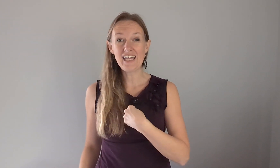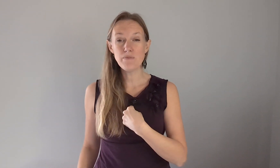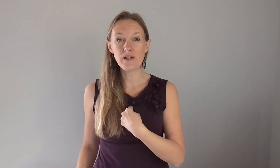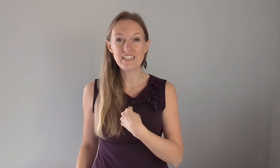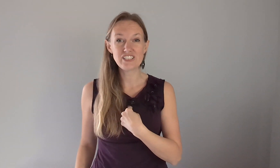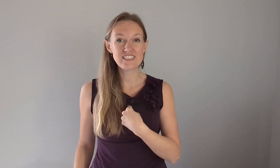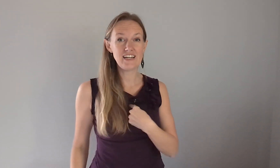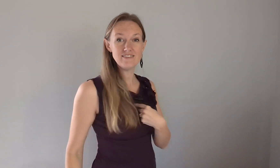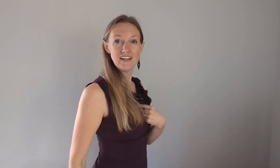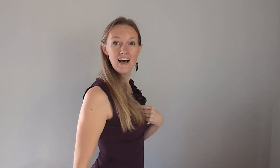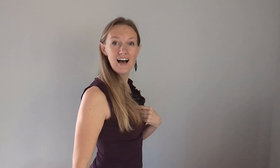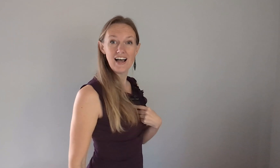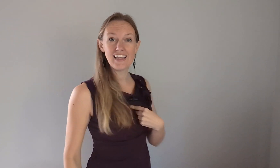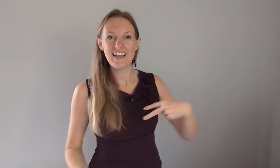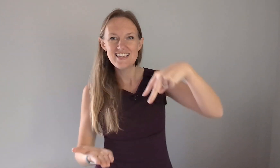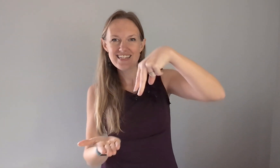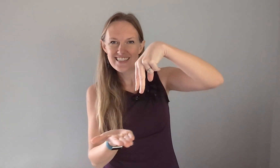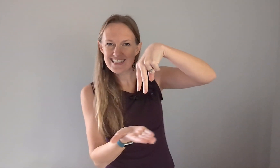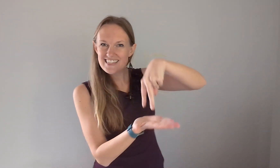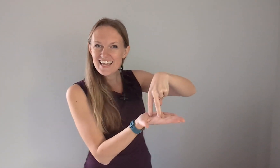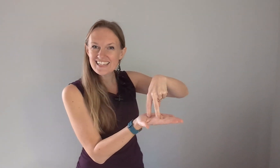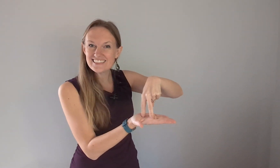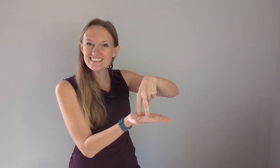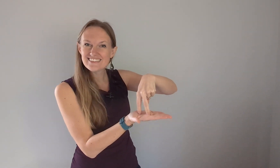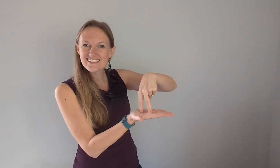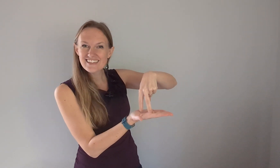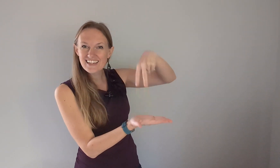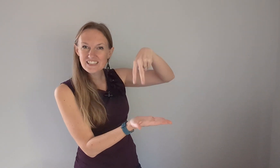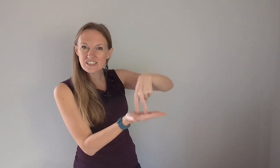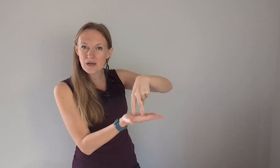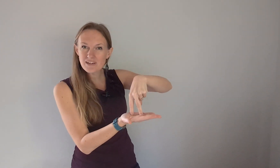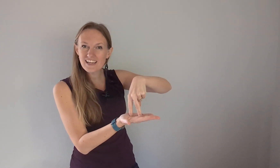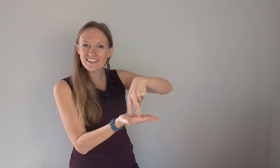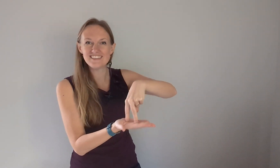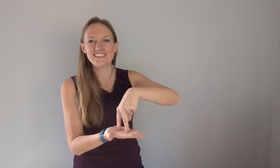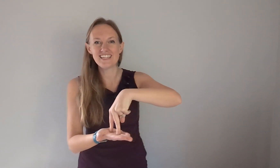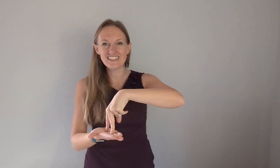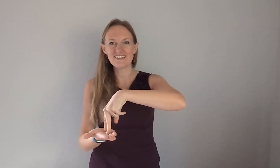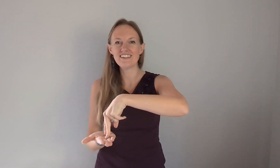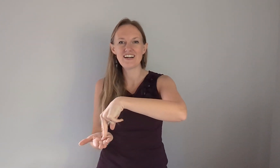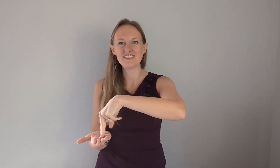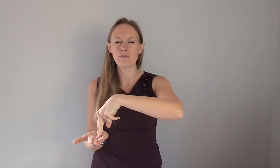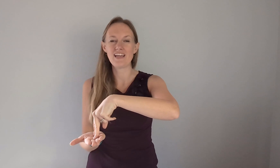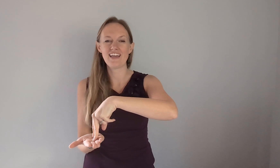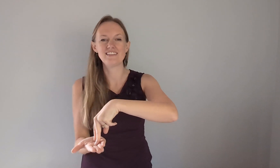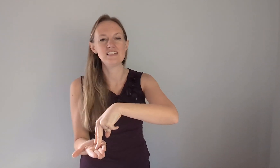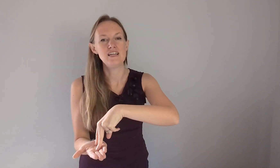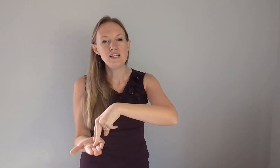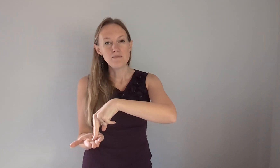I, pointing to yourself. I stand, okay? Take your dominant hand and stand it on your non-dominant hand.